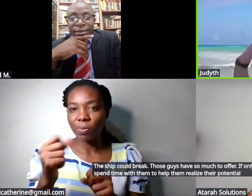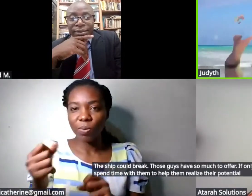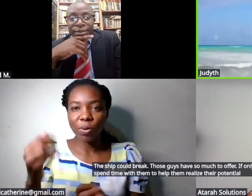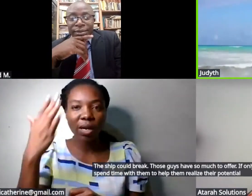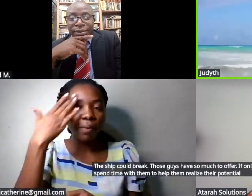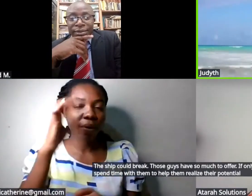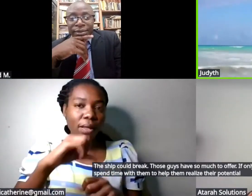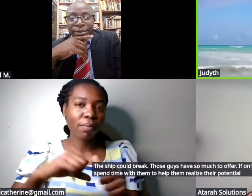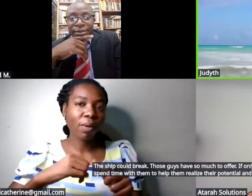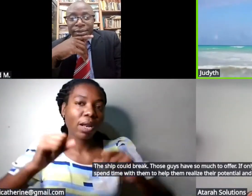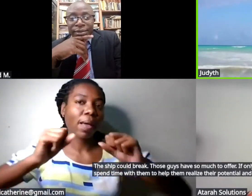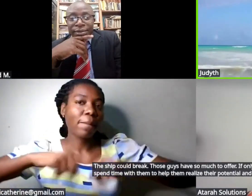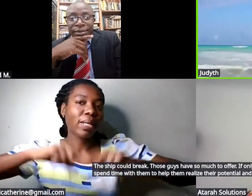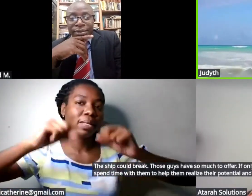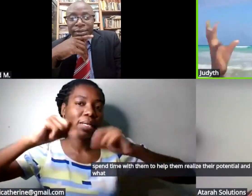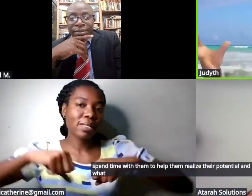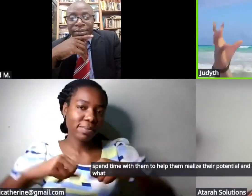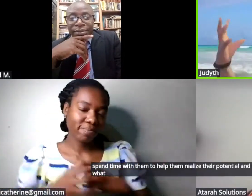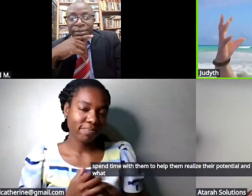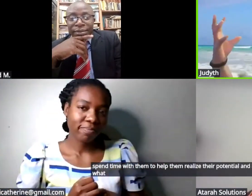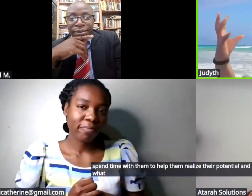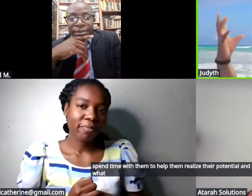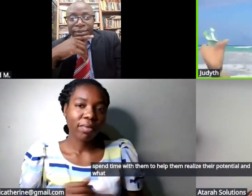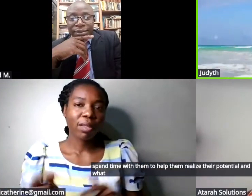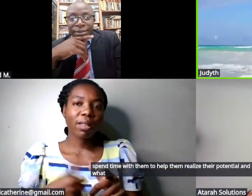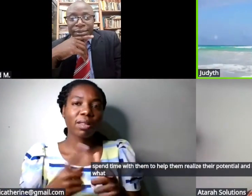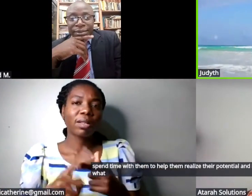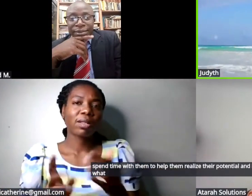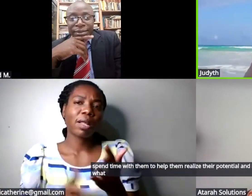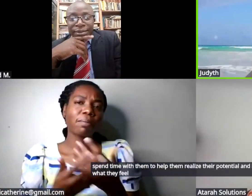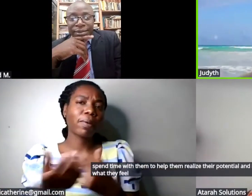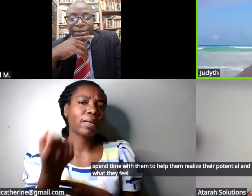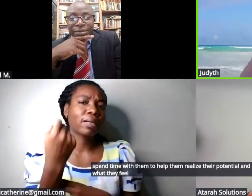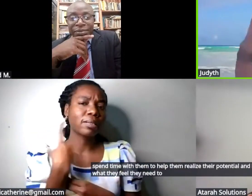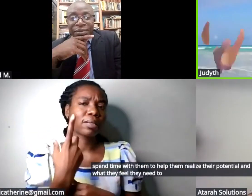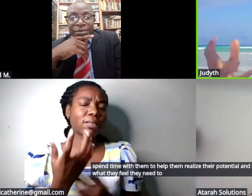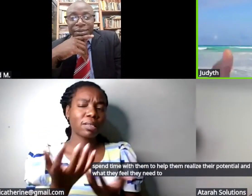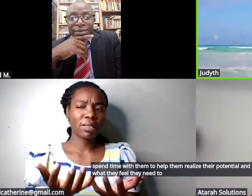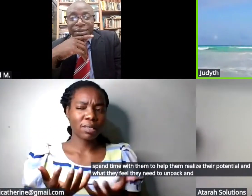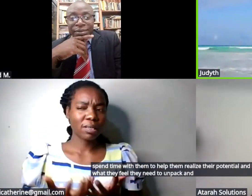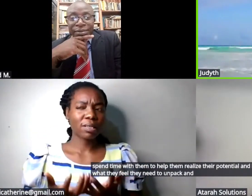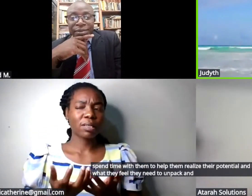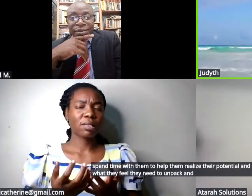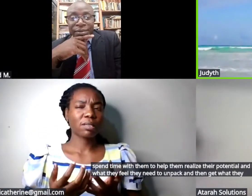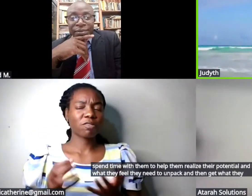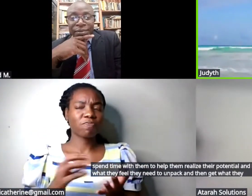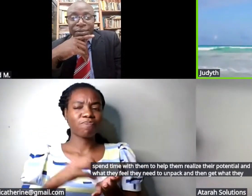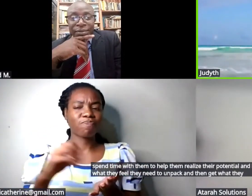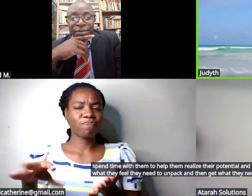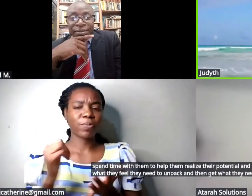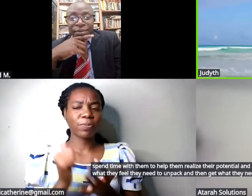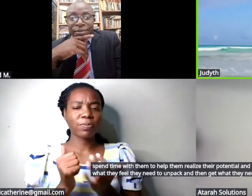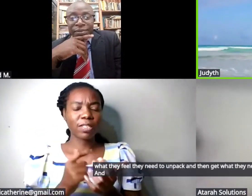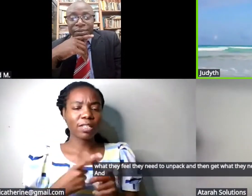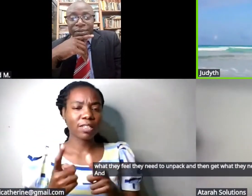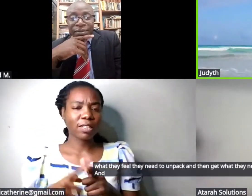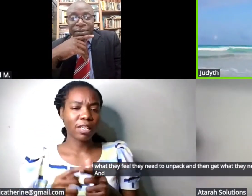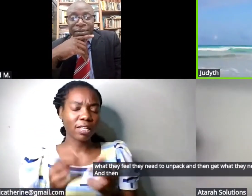them unpack what they feel they need to unpack, and then get what they need to get ahead. And then